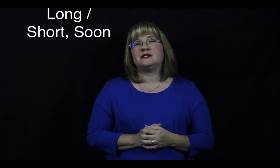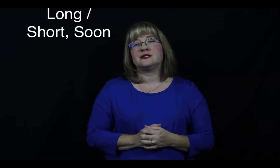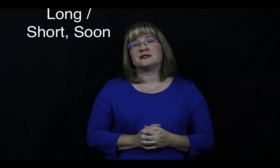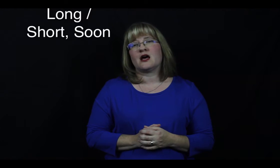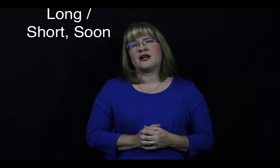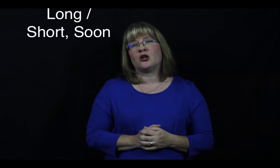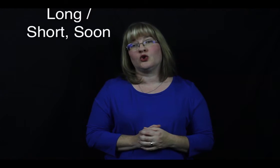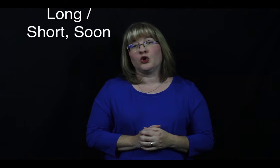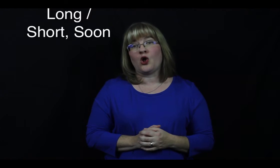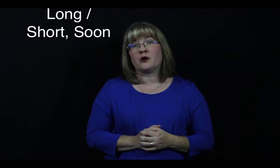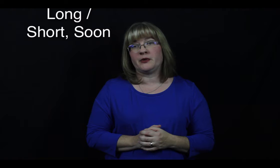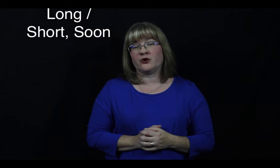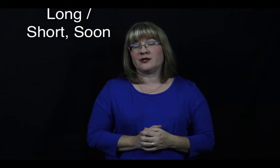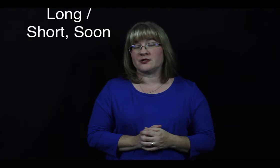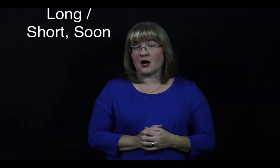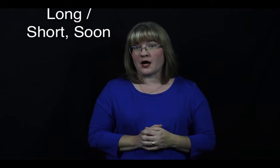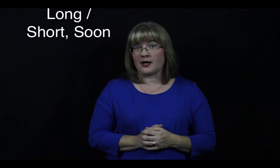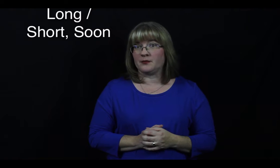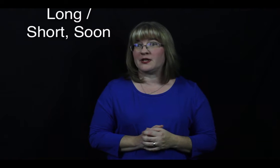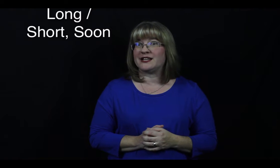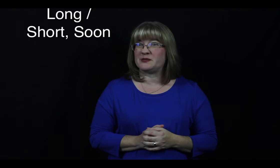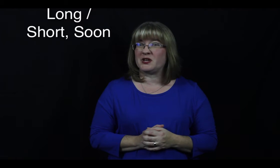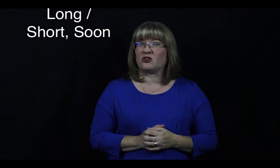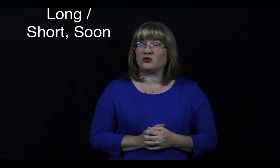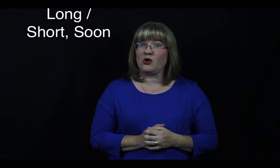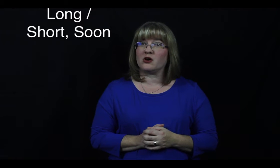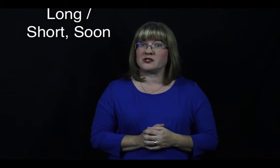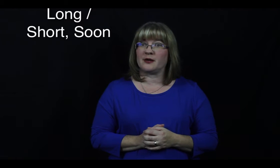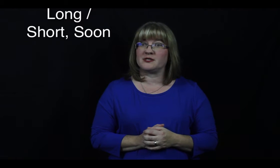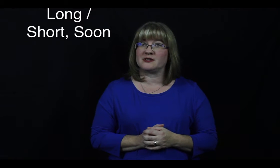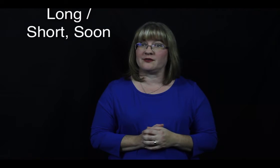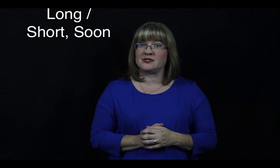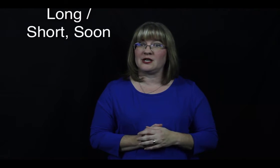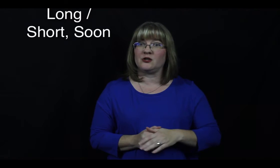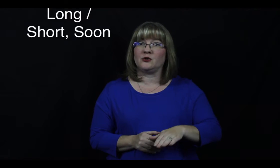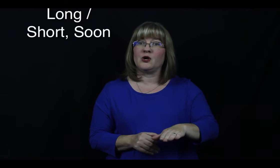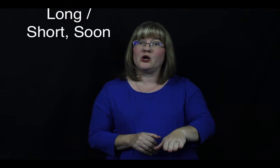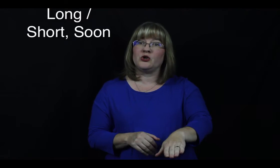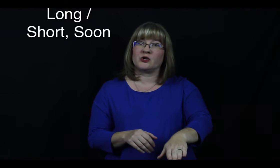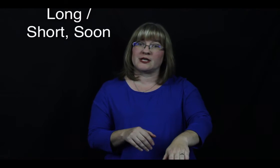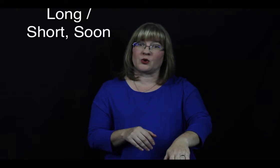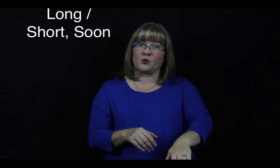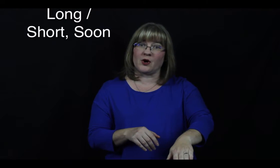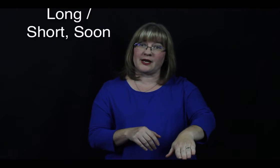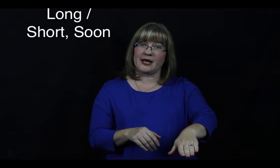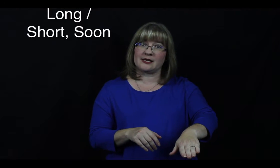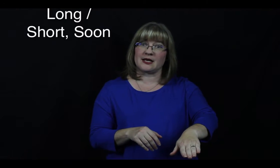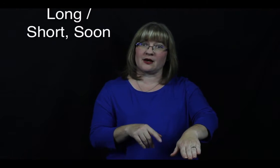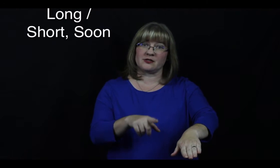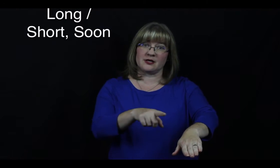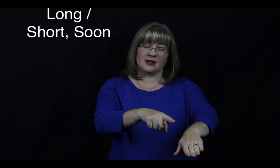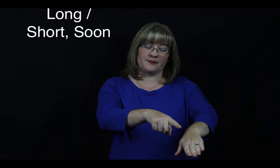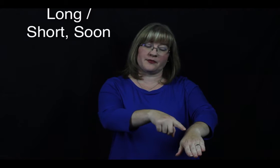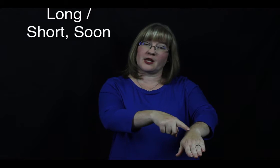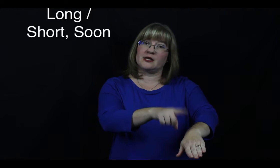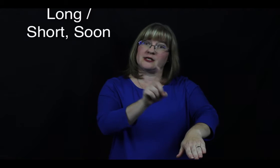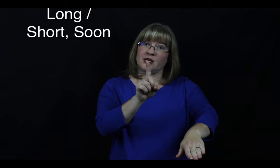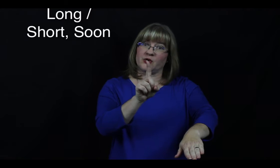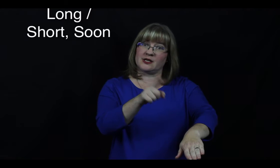To sign a long period of time, like it's been a long time since I've seen you, you're going to take one hand out, take your